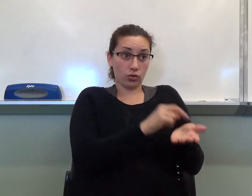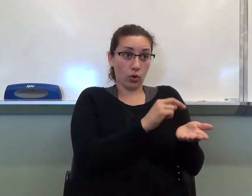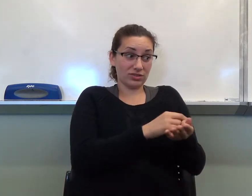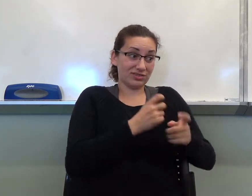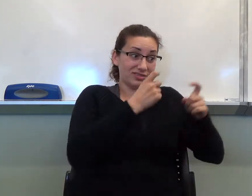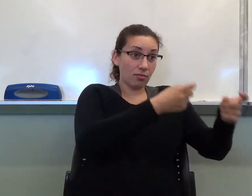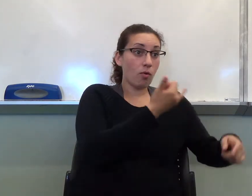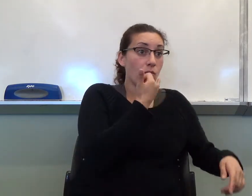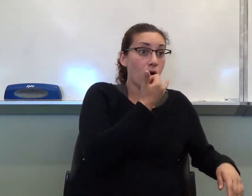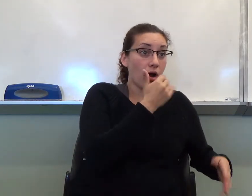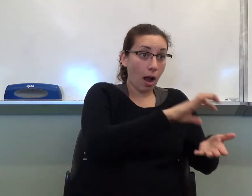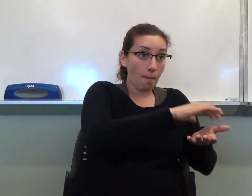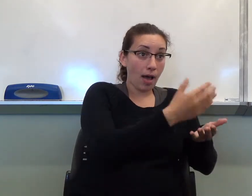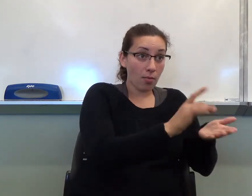dosage,